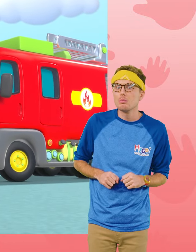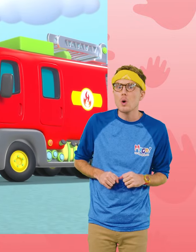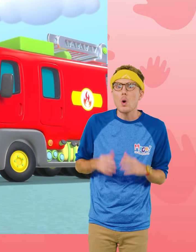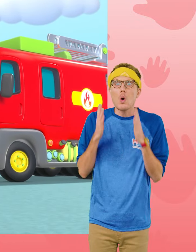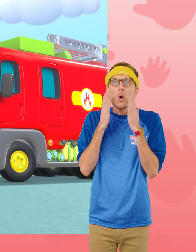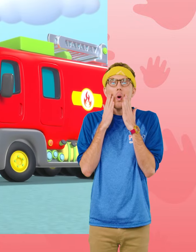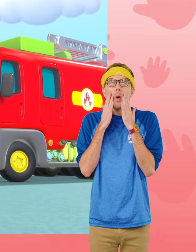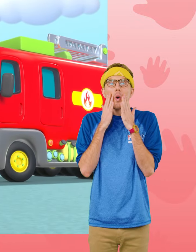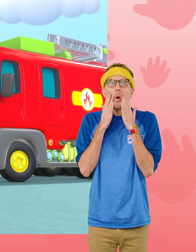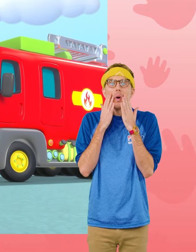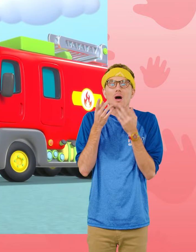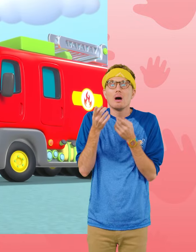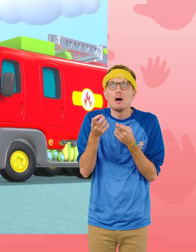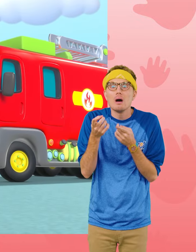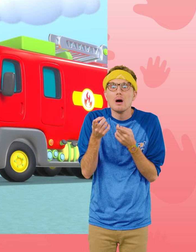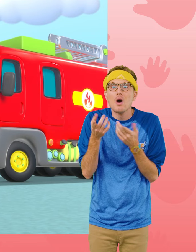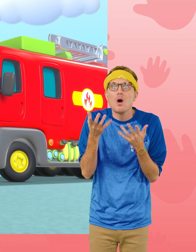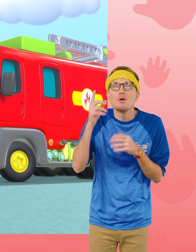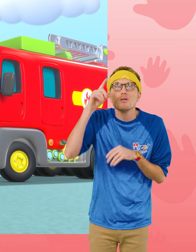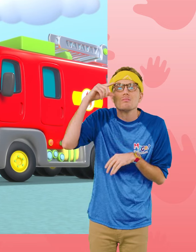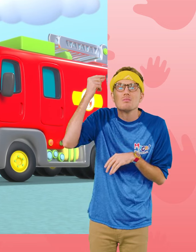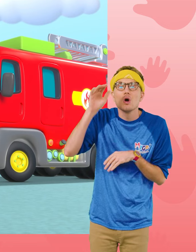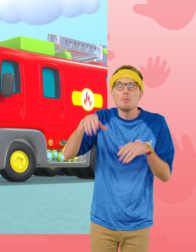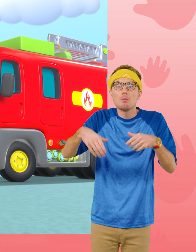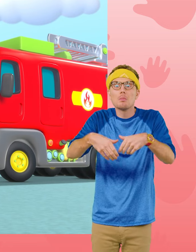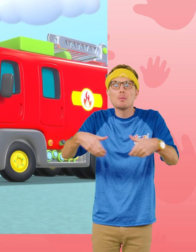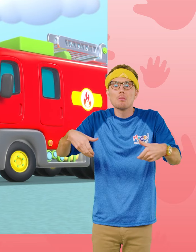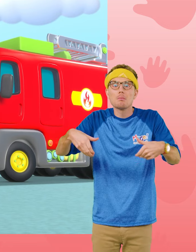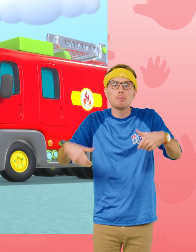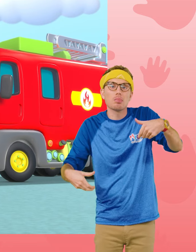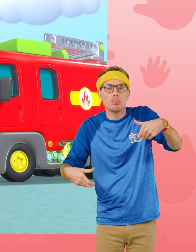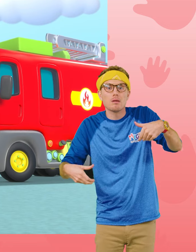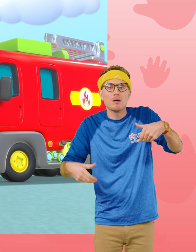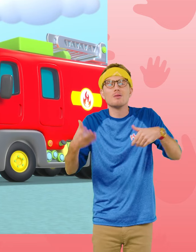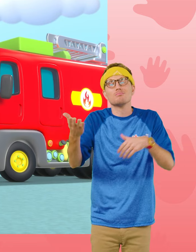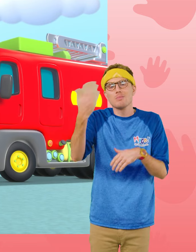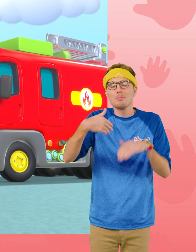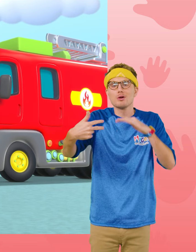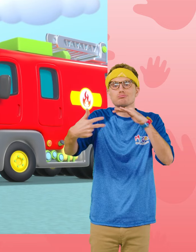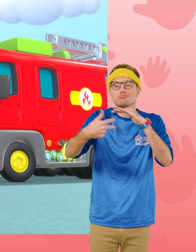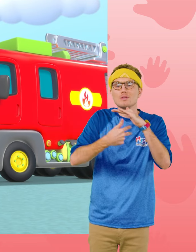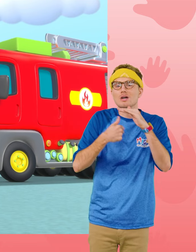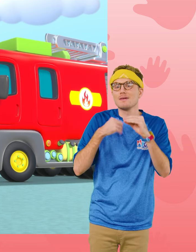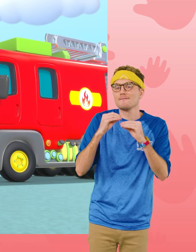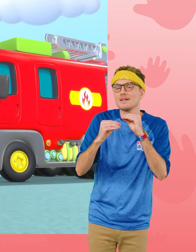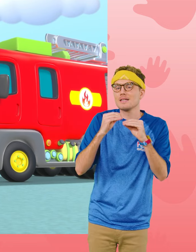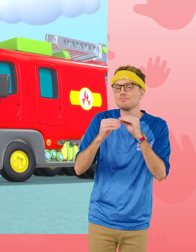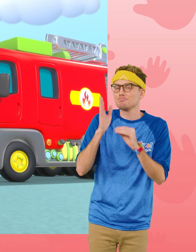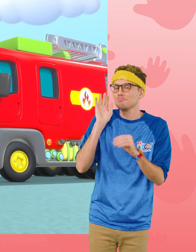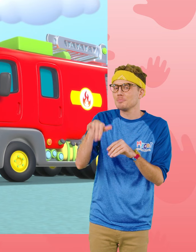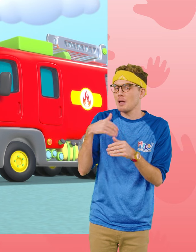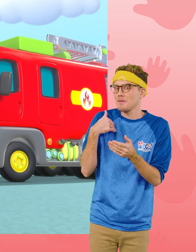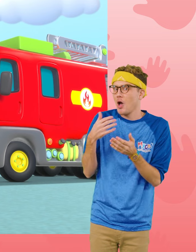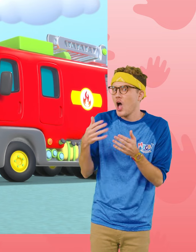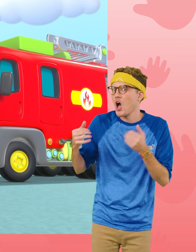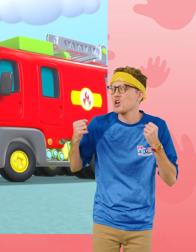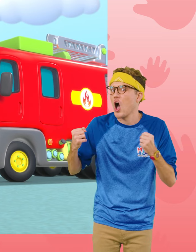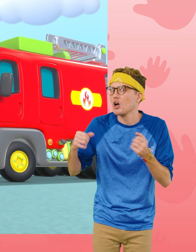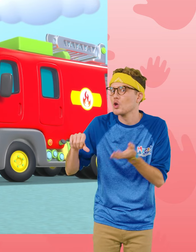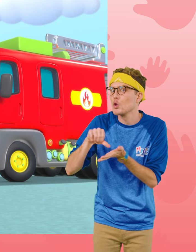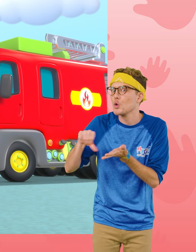Oh dear. Fiona's had a bump to her bumper. Come inside and let's fix it. Green, we'll need